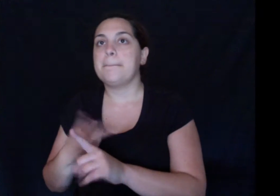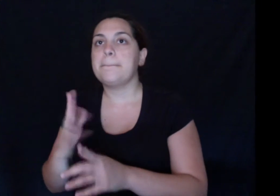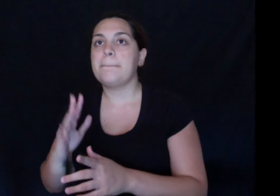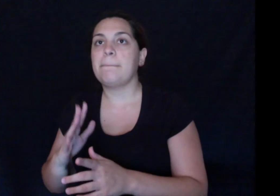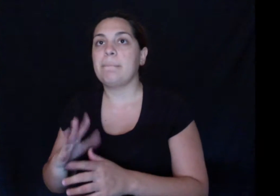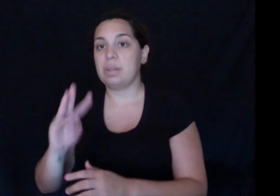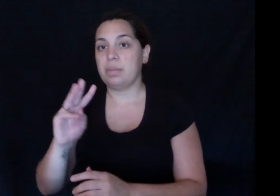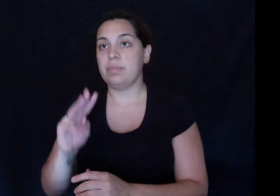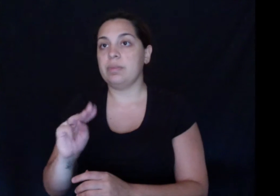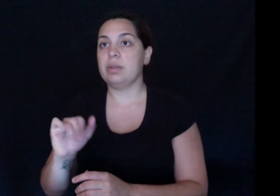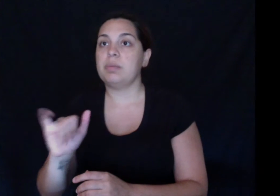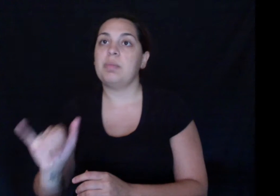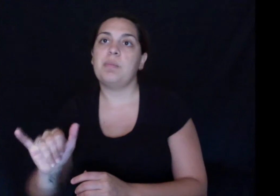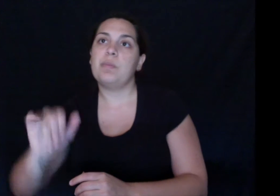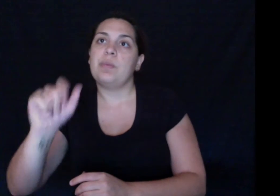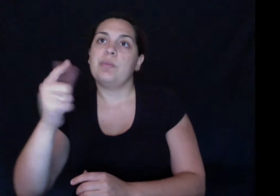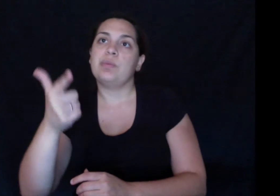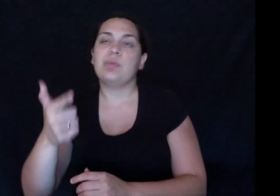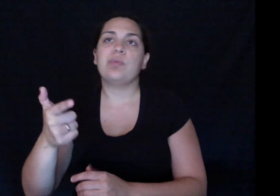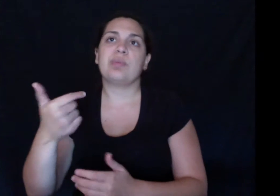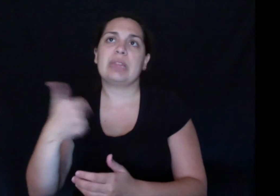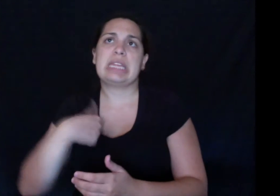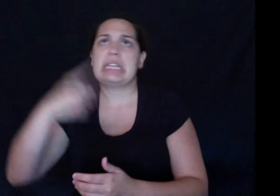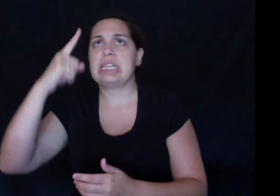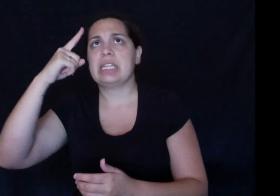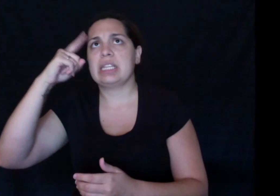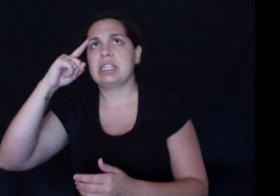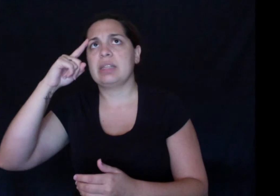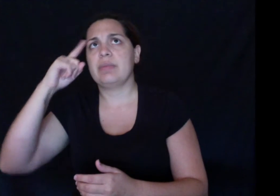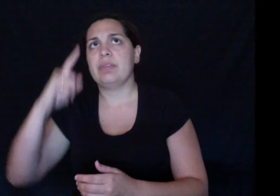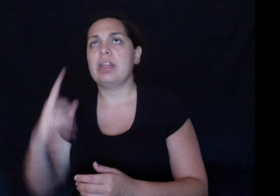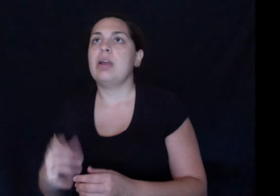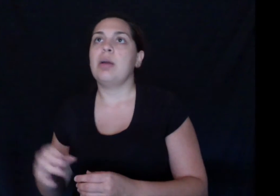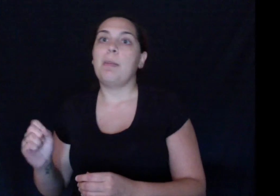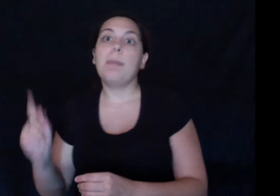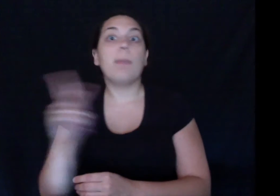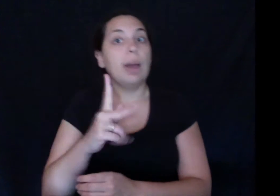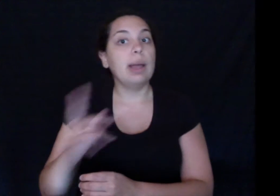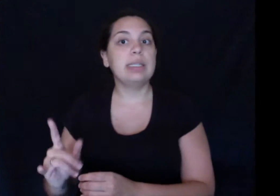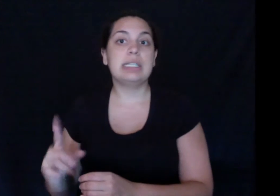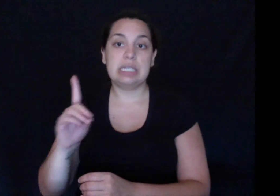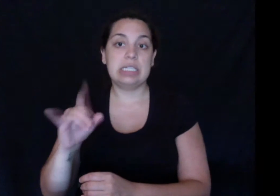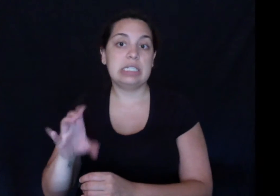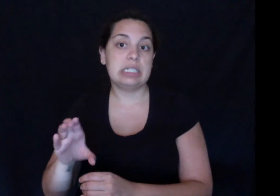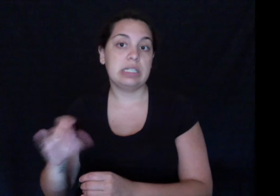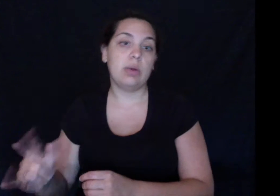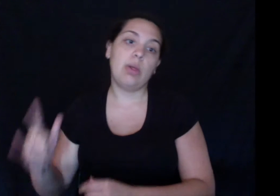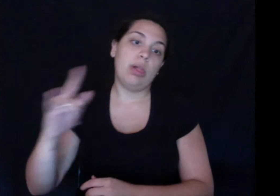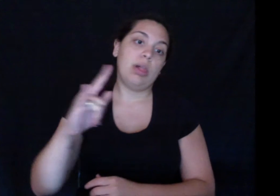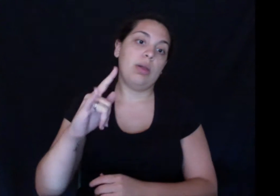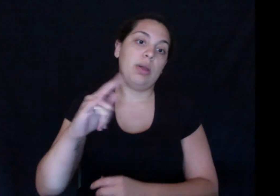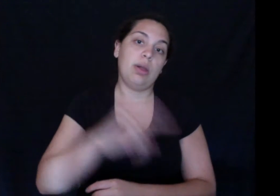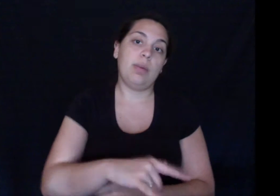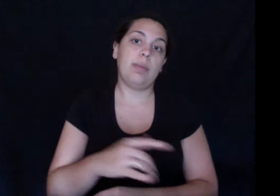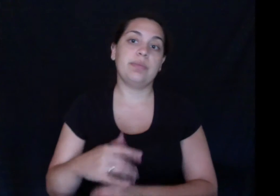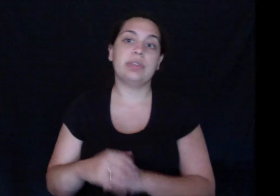or, just so like nobody would guilt me into doing it, and I couldn't contact the kid or his parents